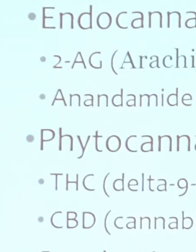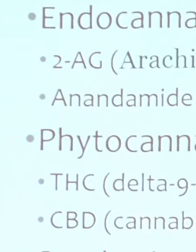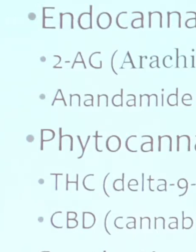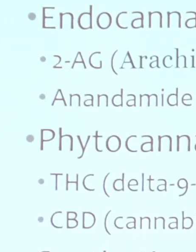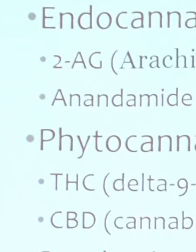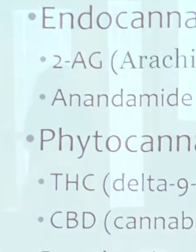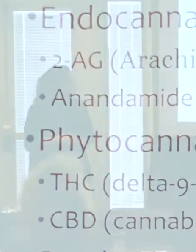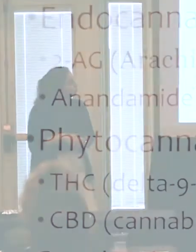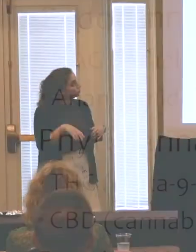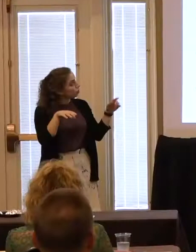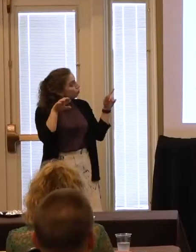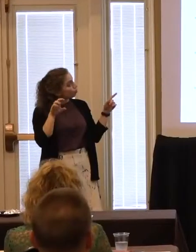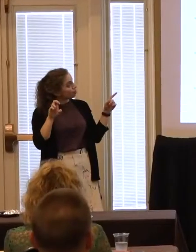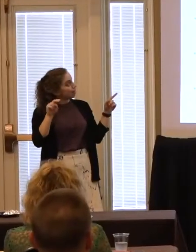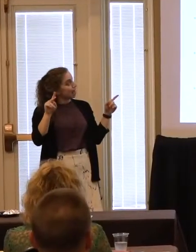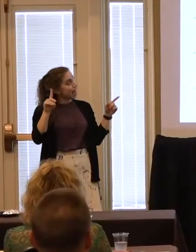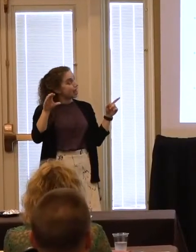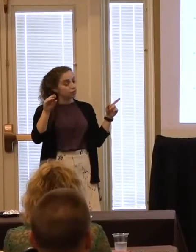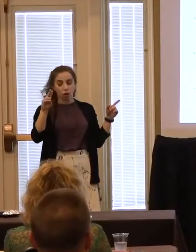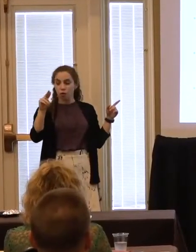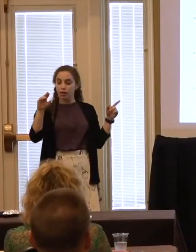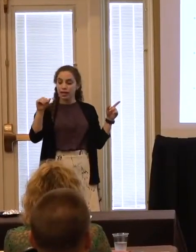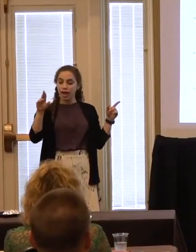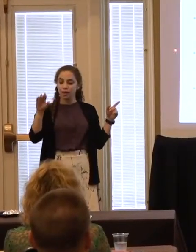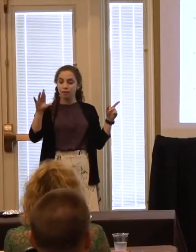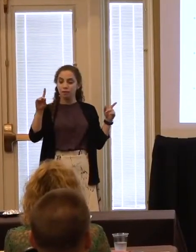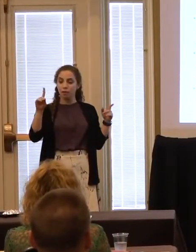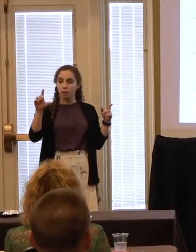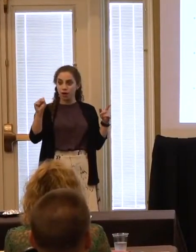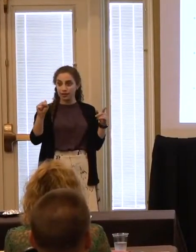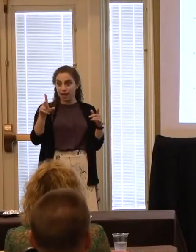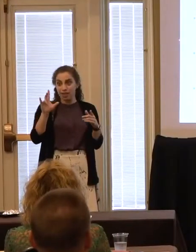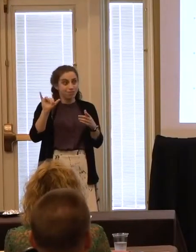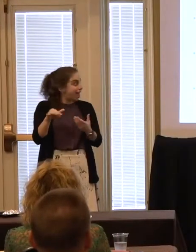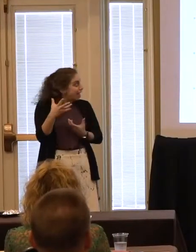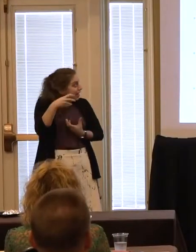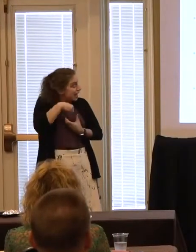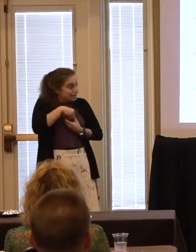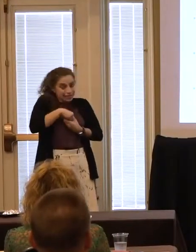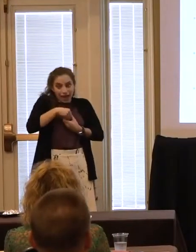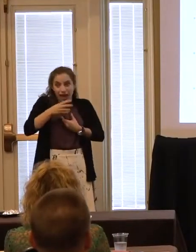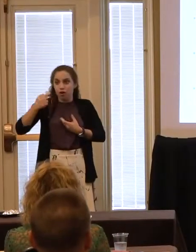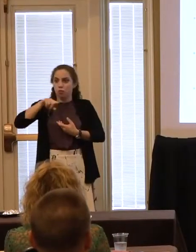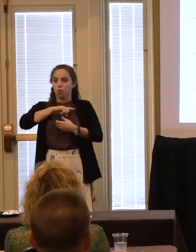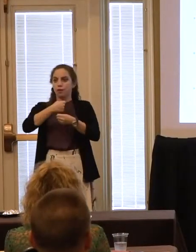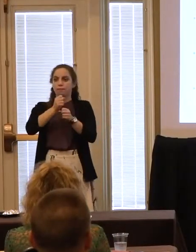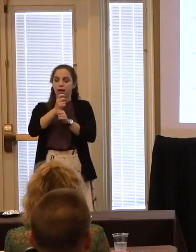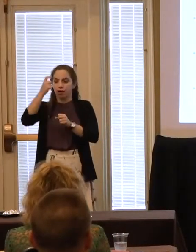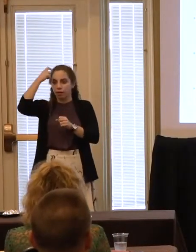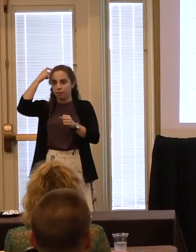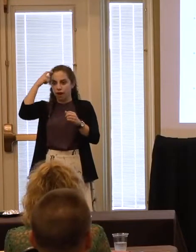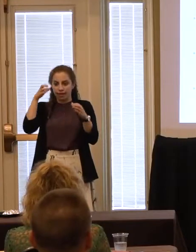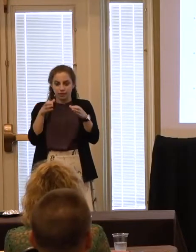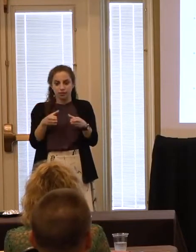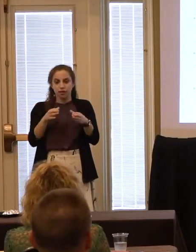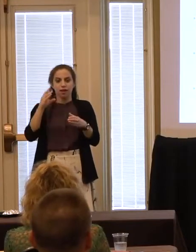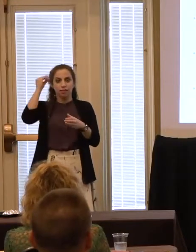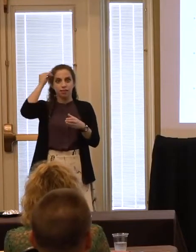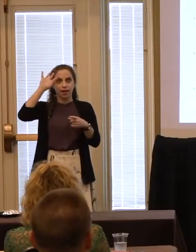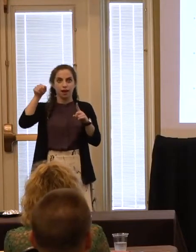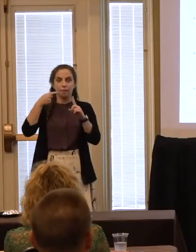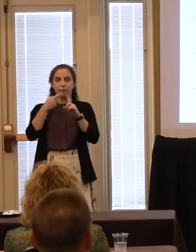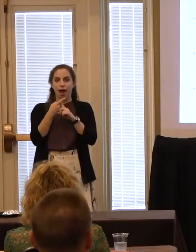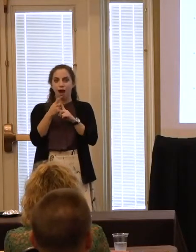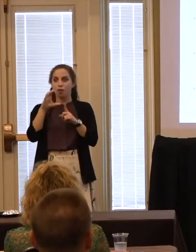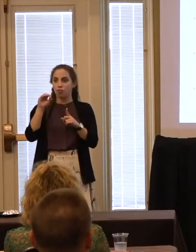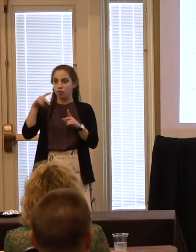the endocannabinoids are things that we make endogenously inside our brains. This is, think about